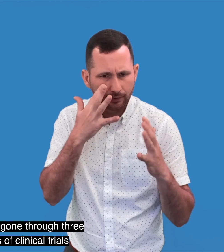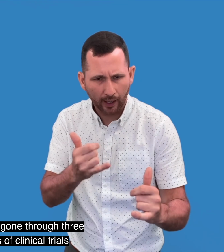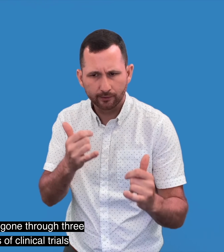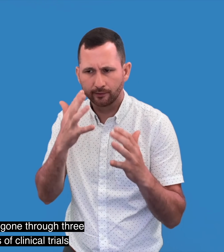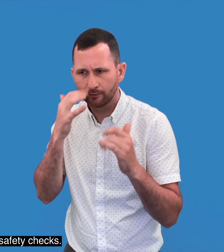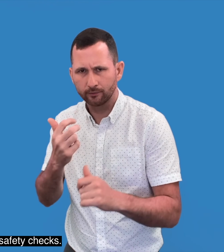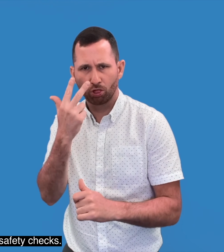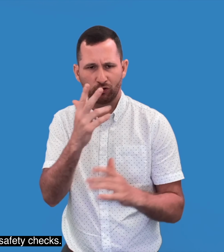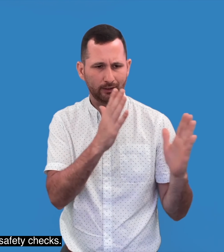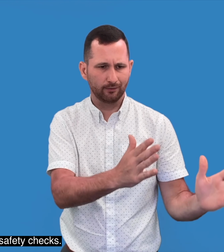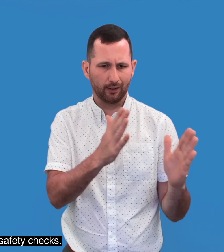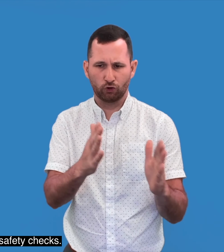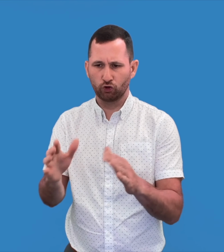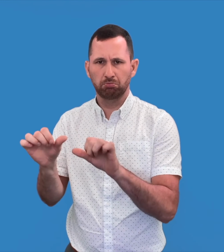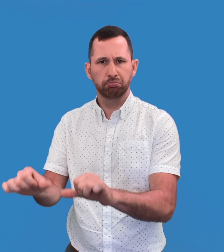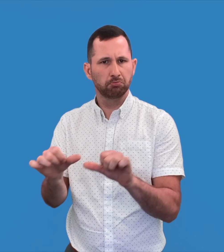trials and safety checks.